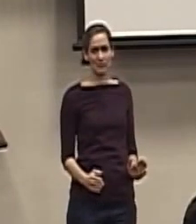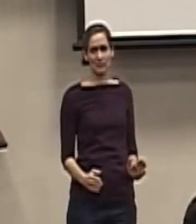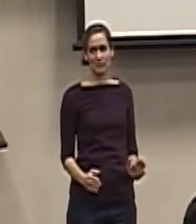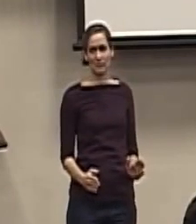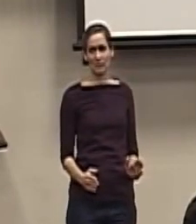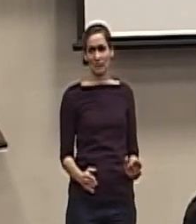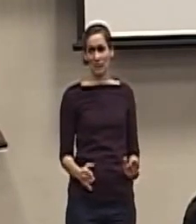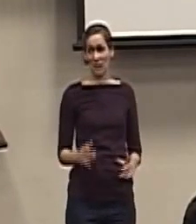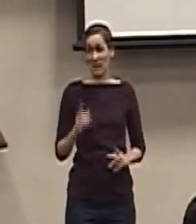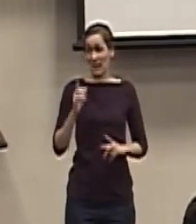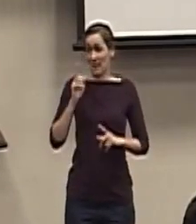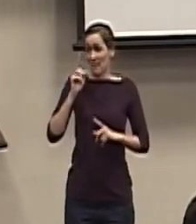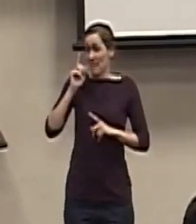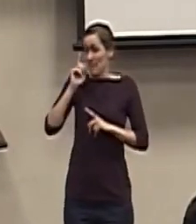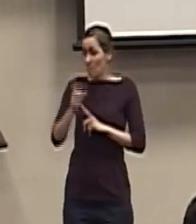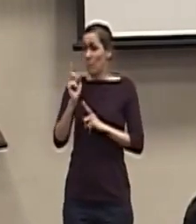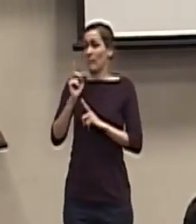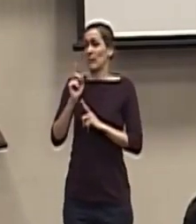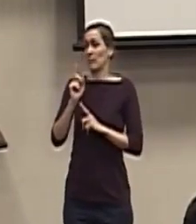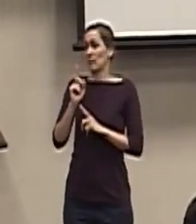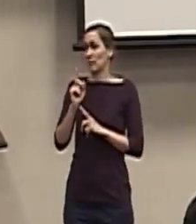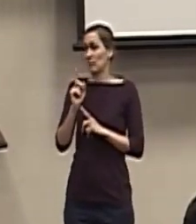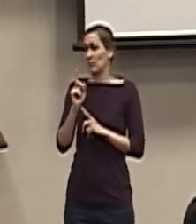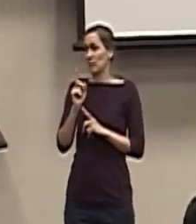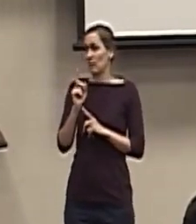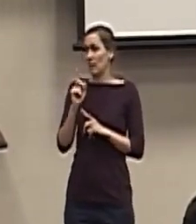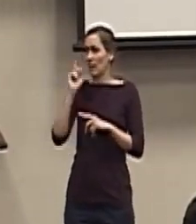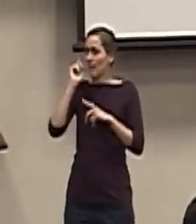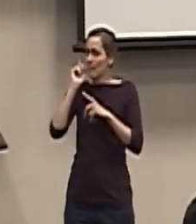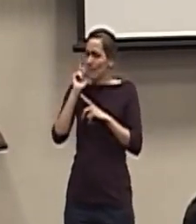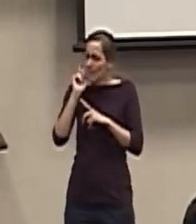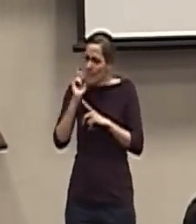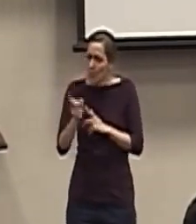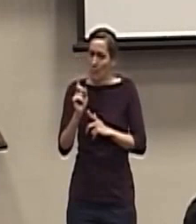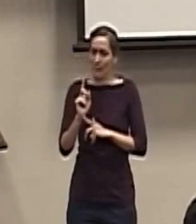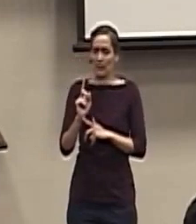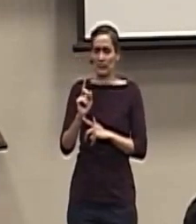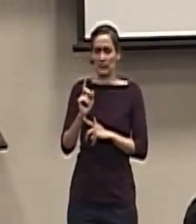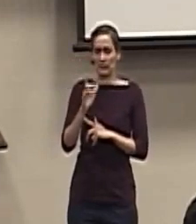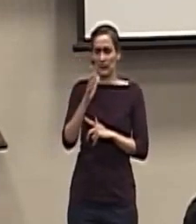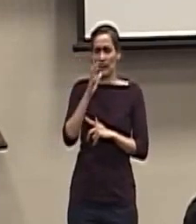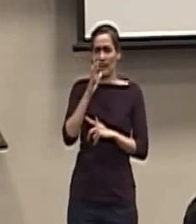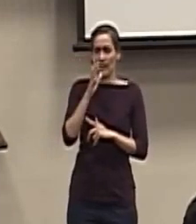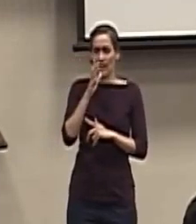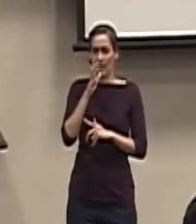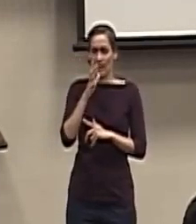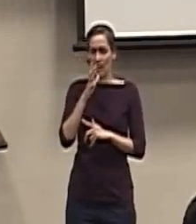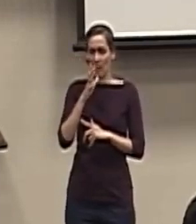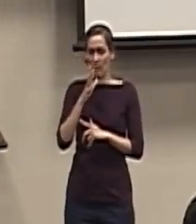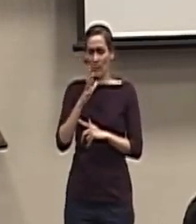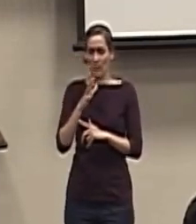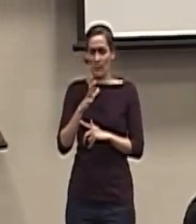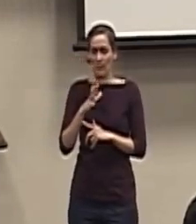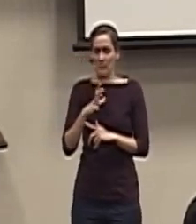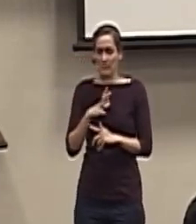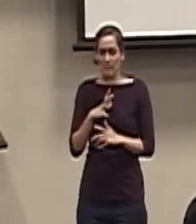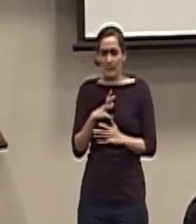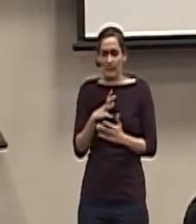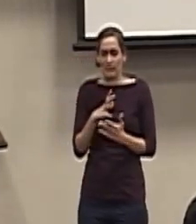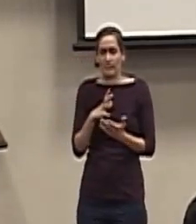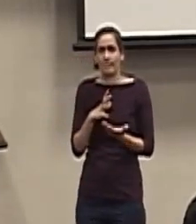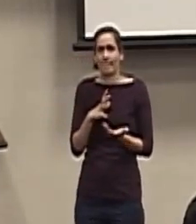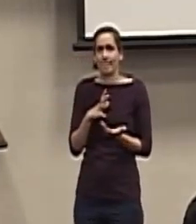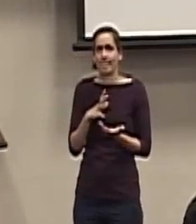In that moment, in the moment where her eternity is hanging in the balance,